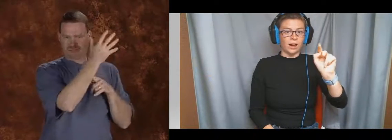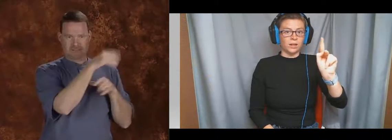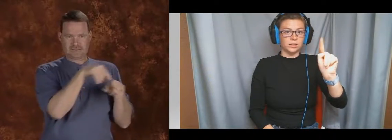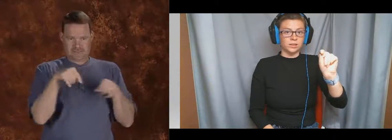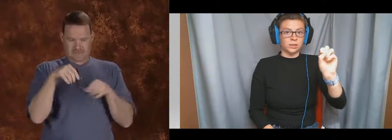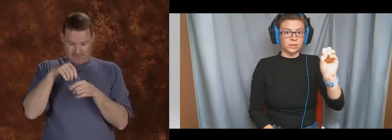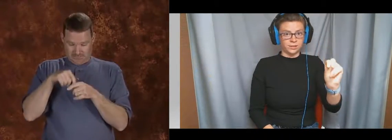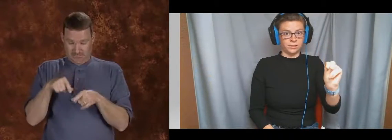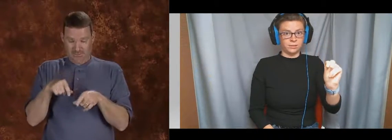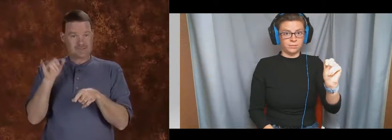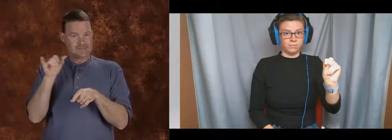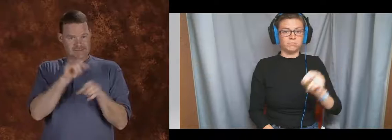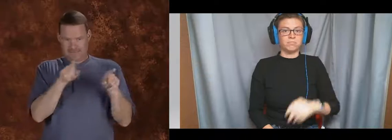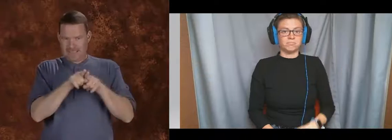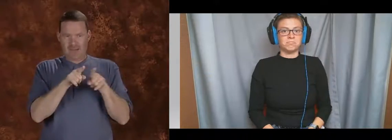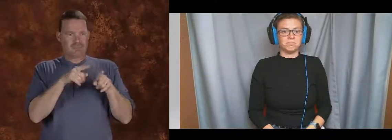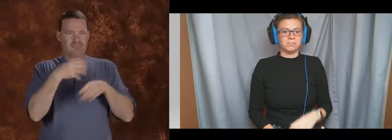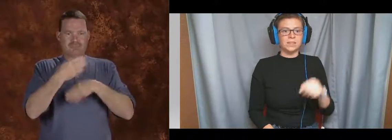ocean.